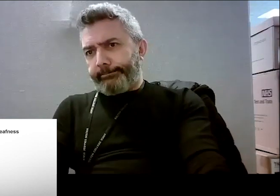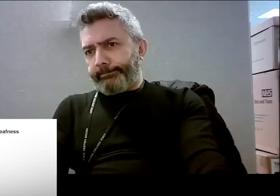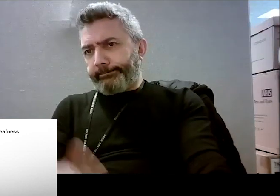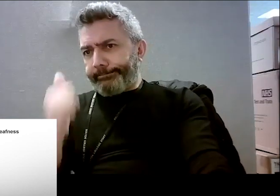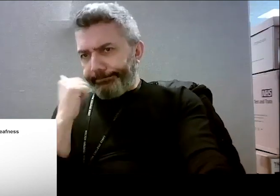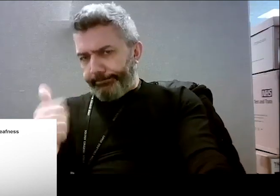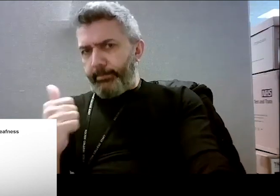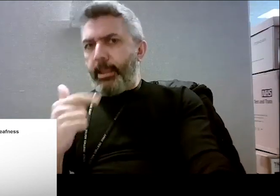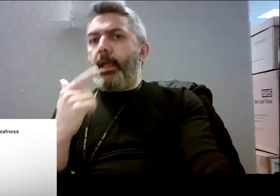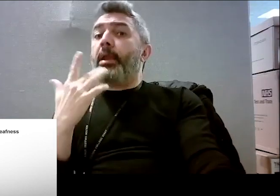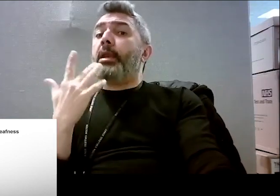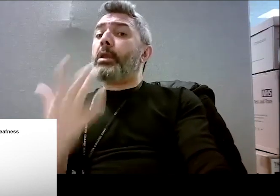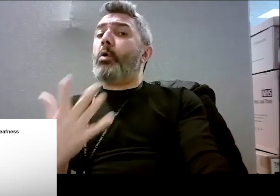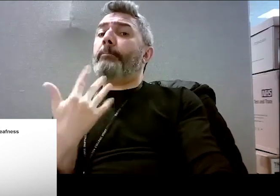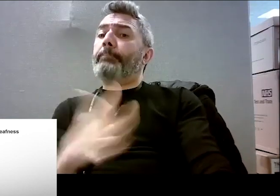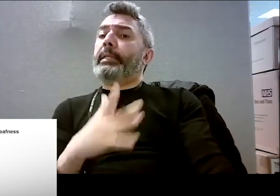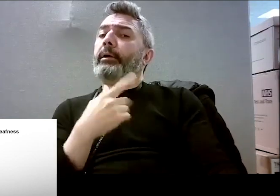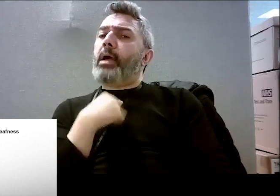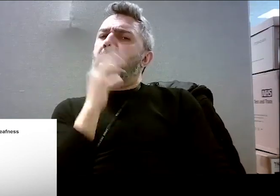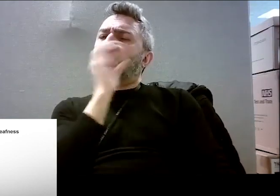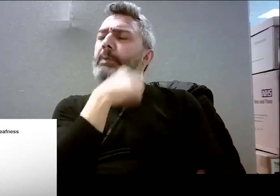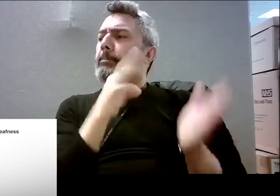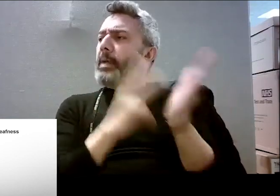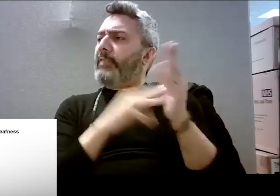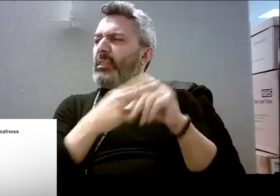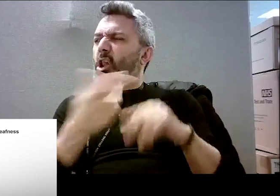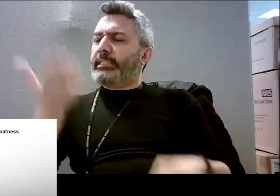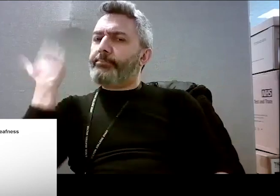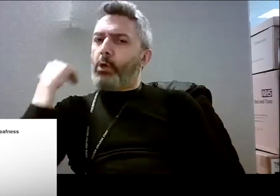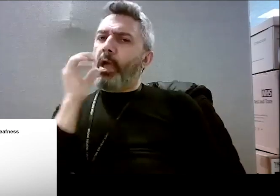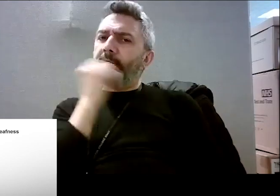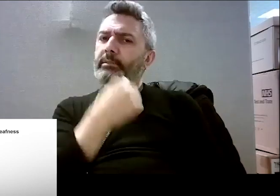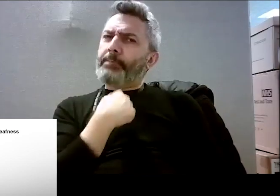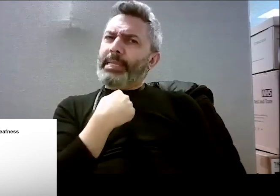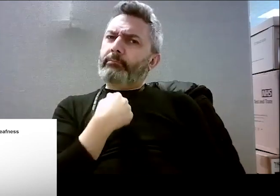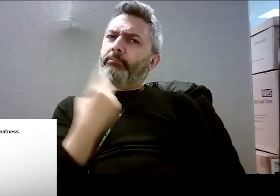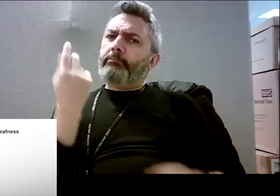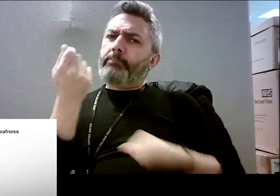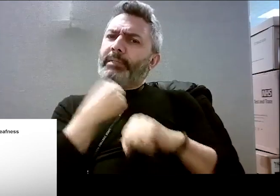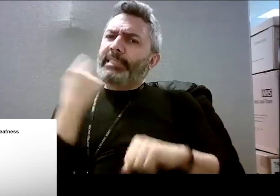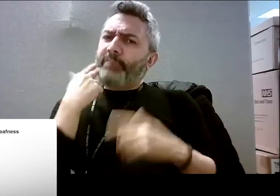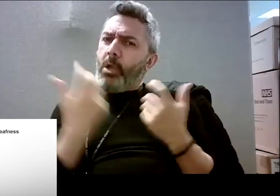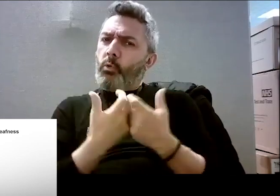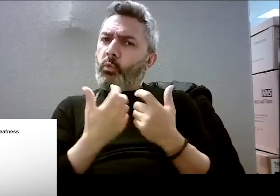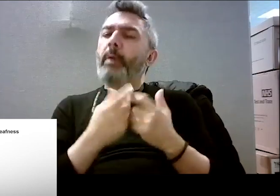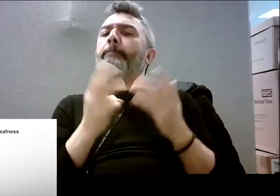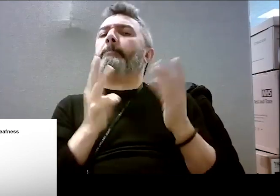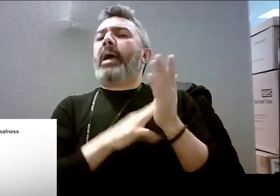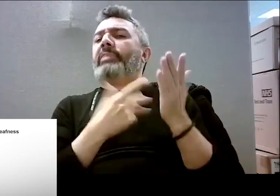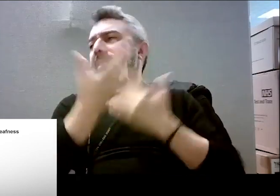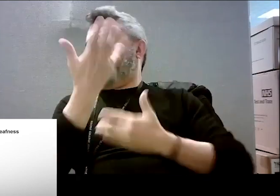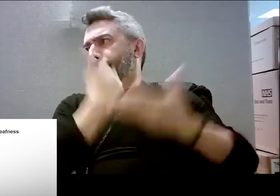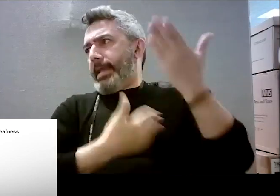why. No. So I asked my parents about why I was